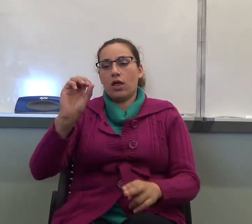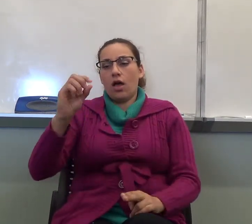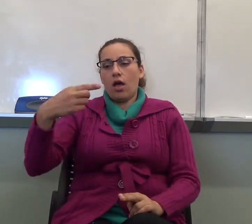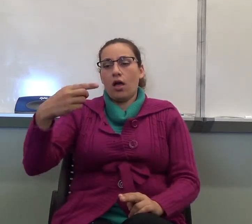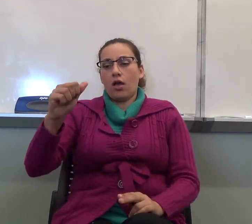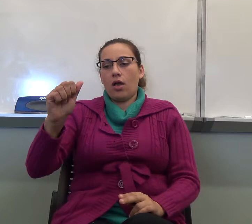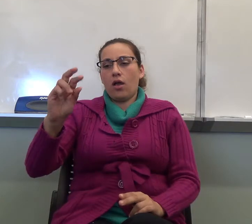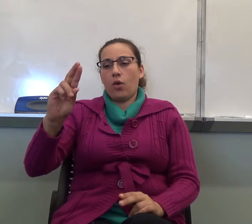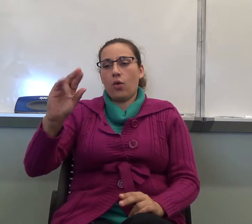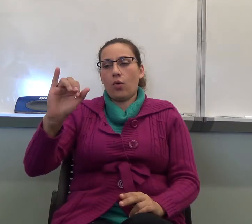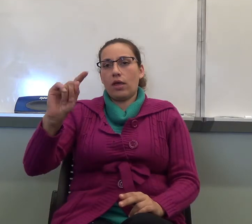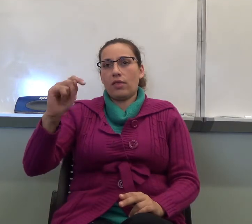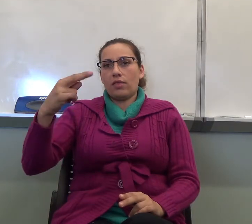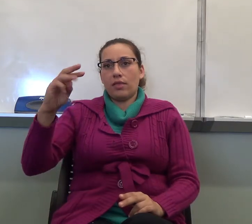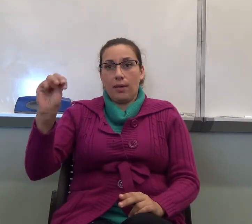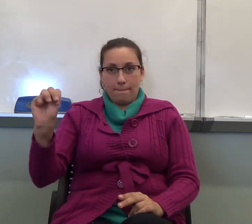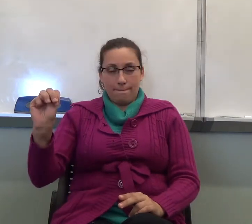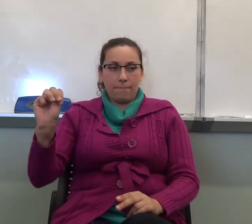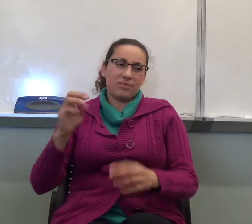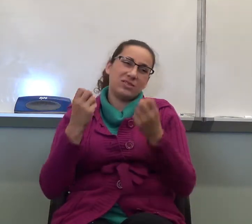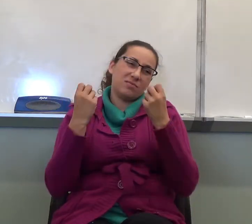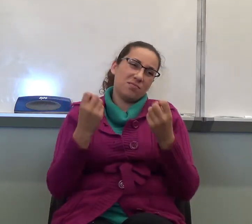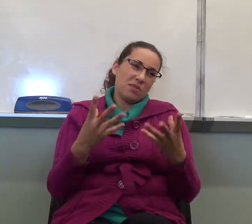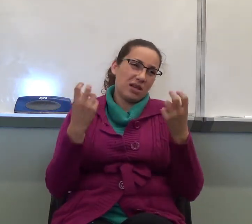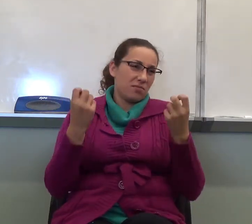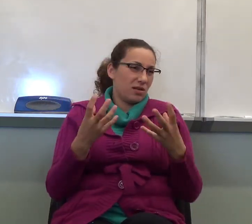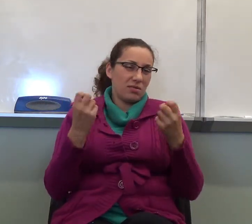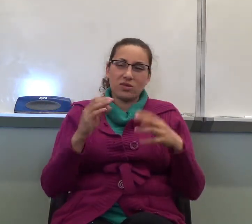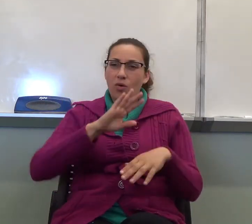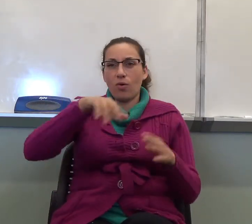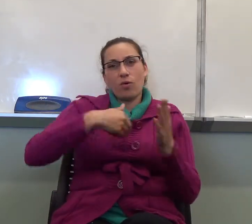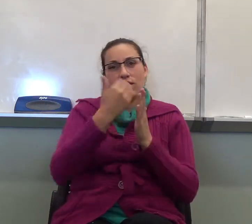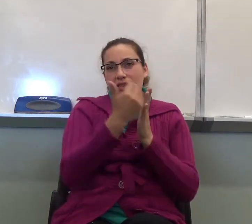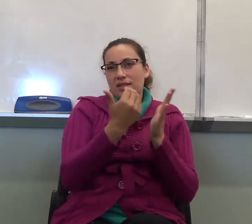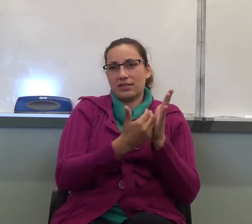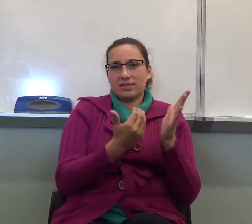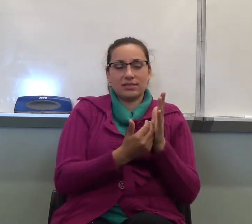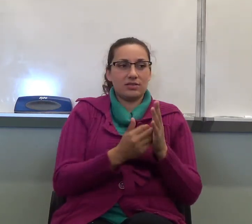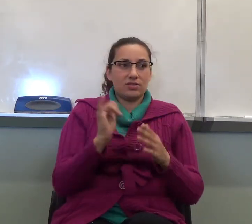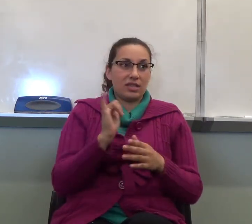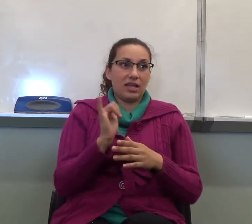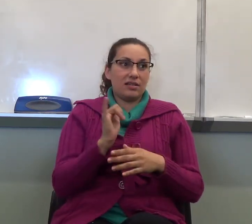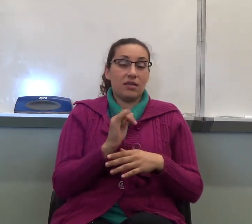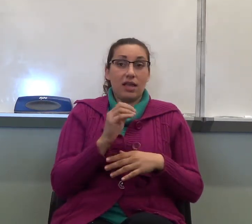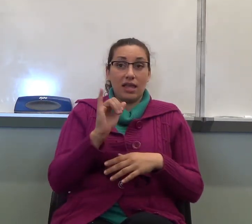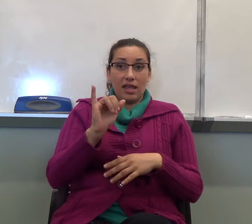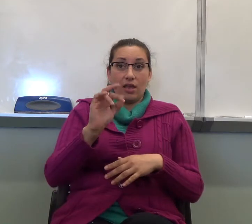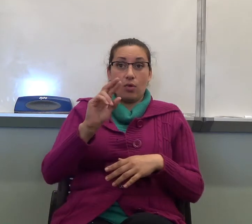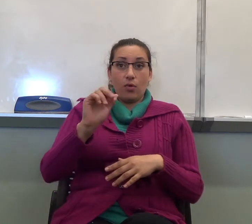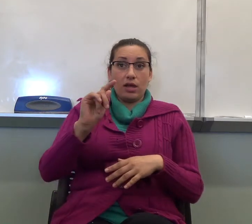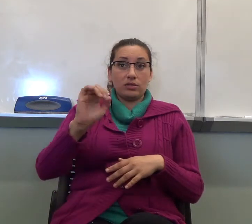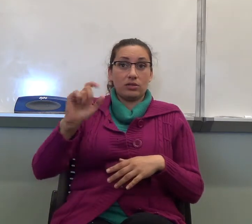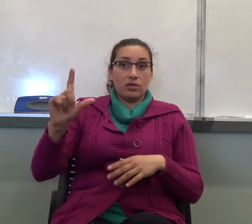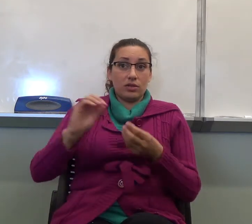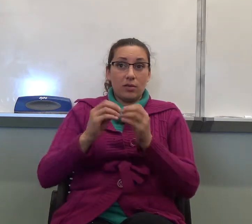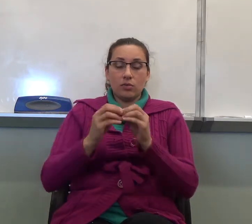number. And there's plenty of others. There's a whole list of them. As a matter of fact, there's an infinite number of irrational numbers. Yeah.